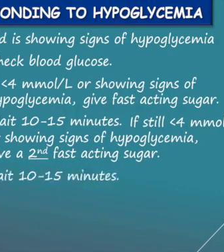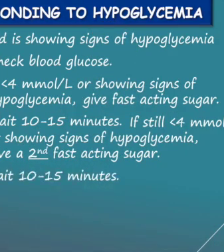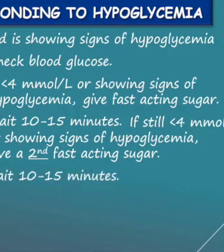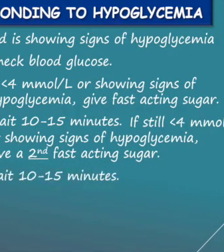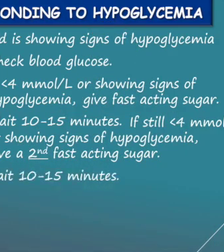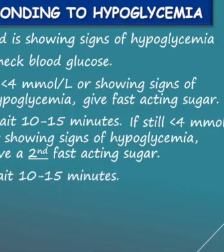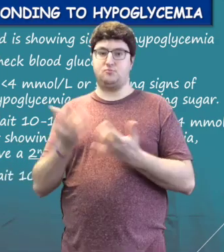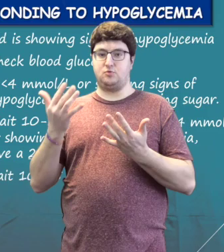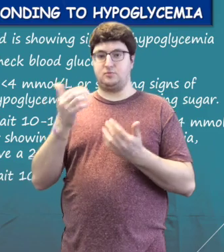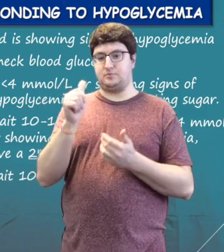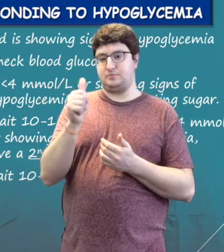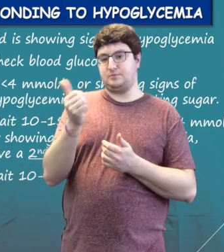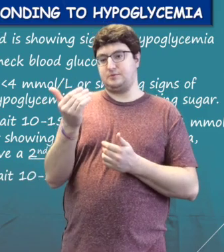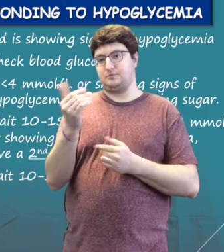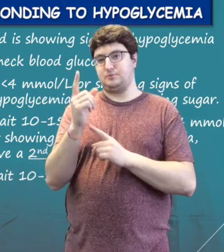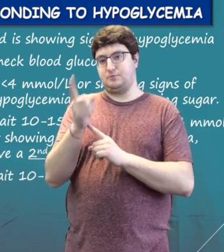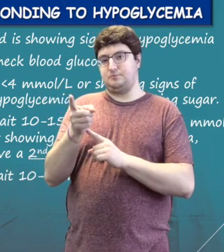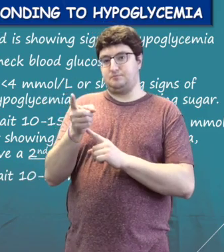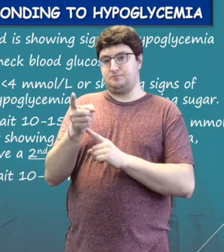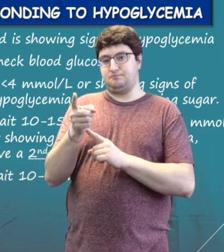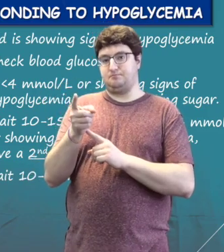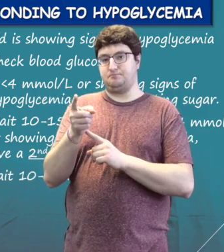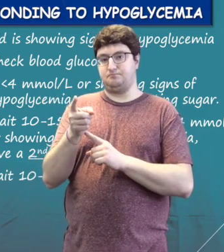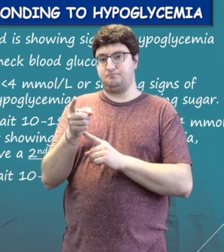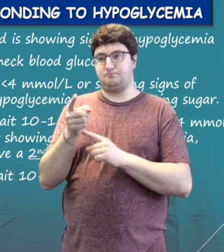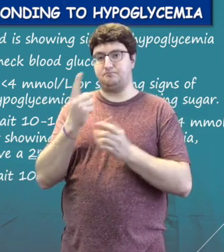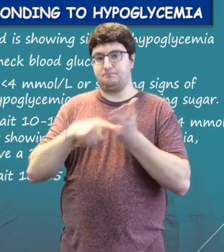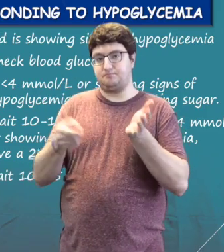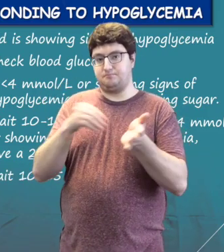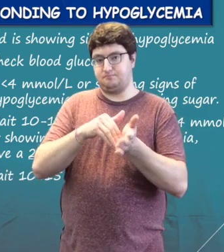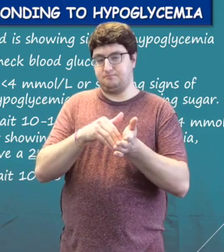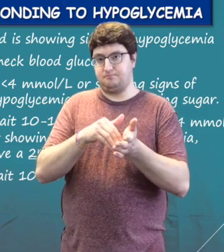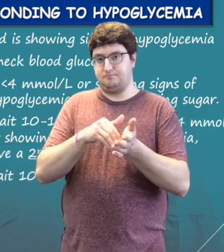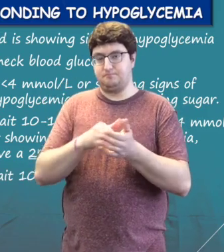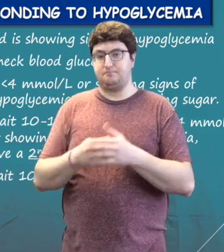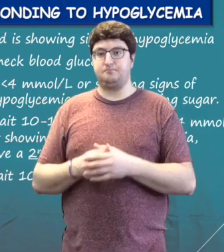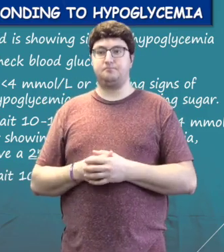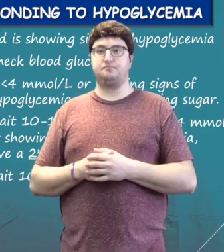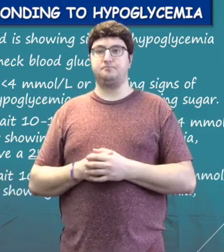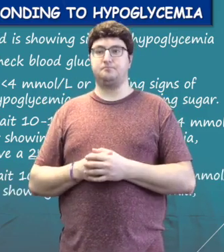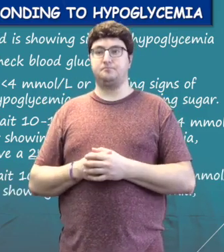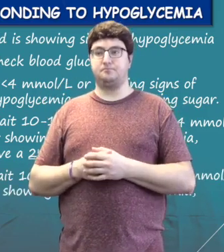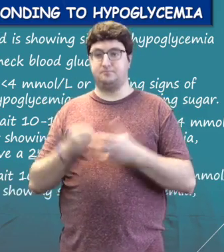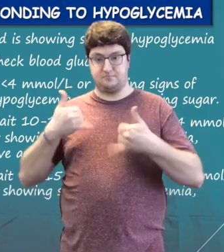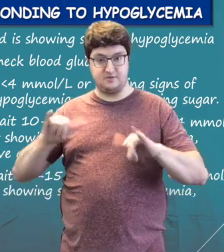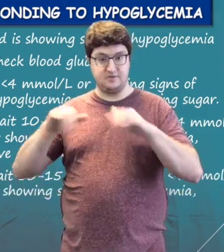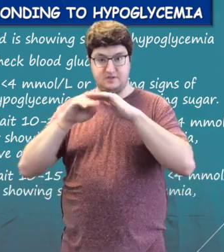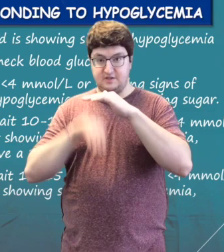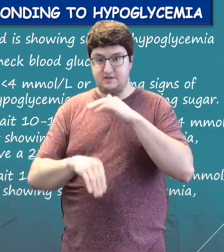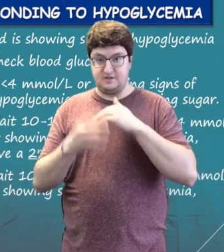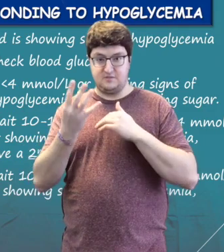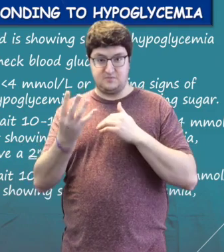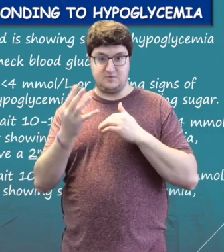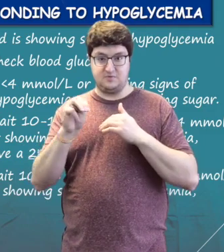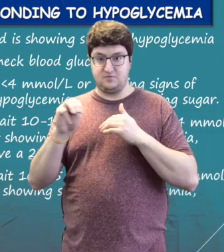Wait another 10 to 15 minutes and check their blood glucose again. If it is still less than 4 millimoles per